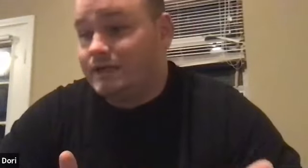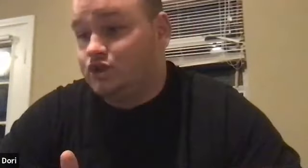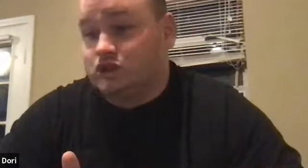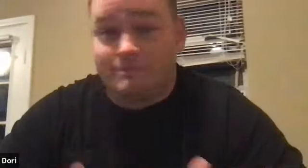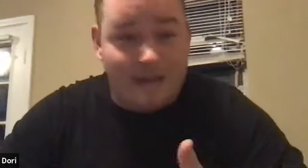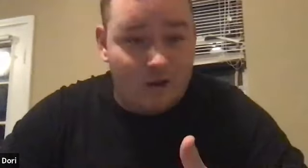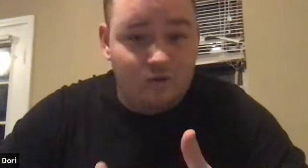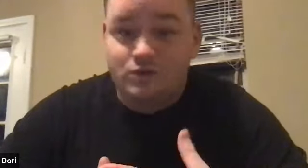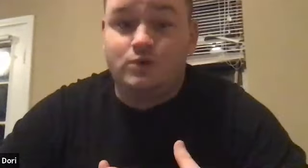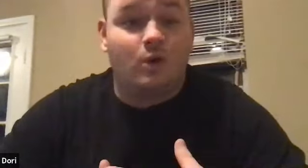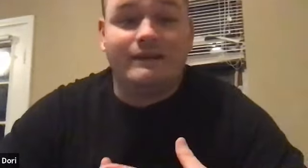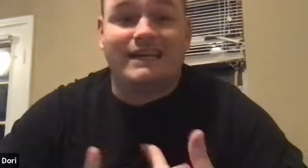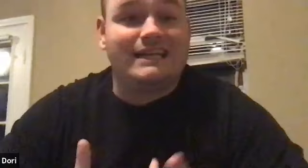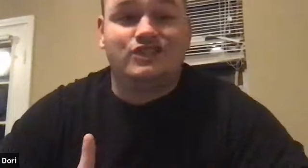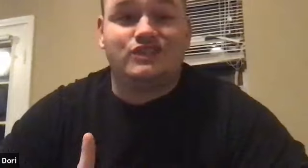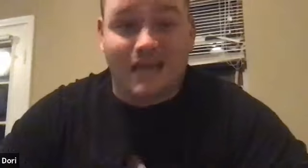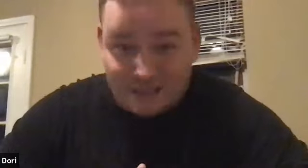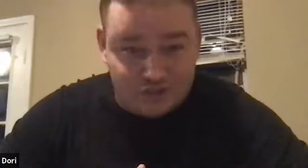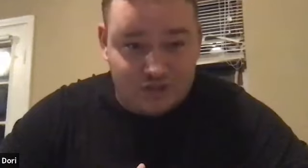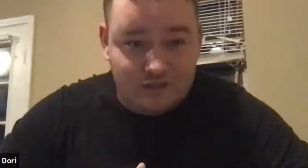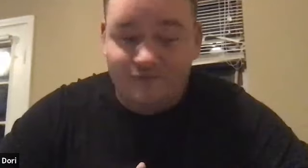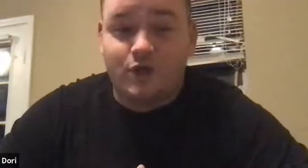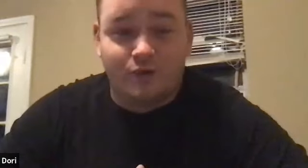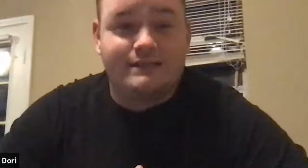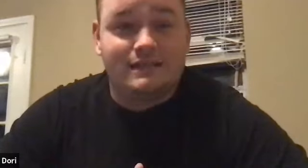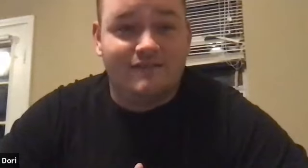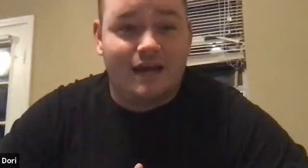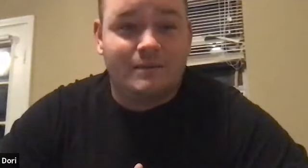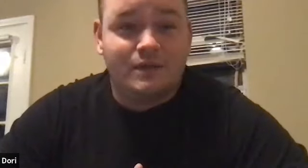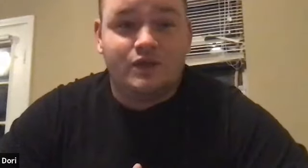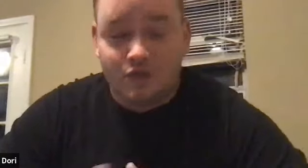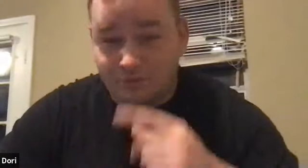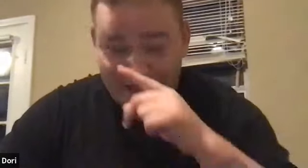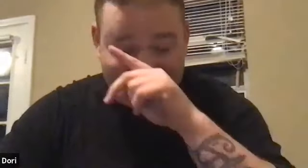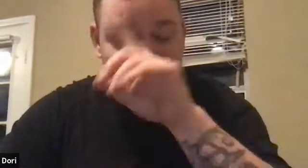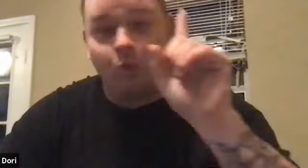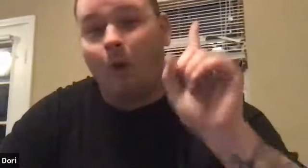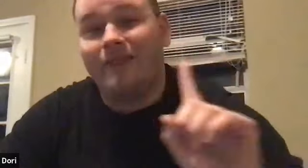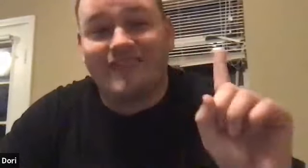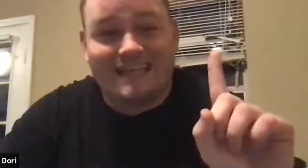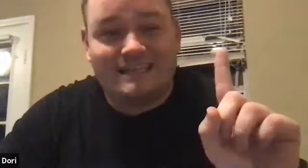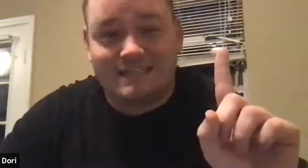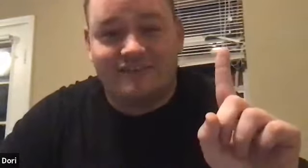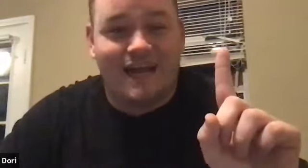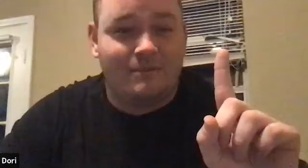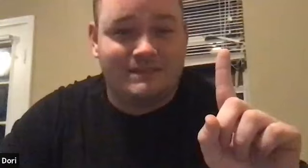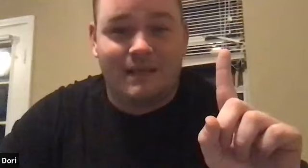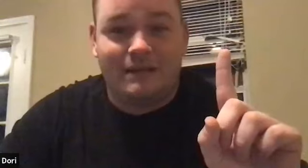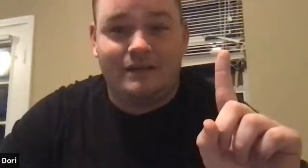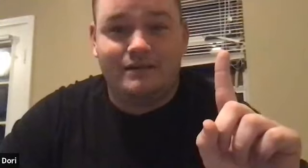your smell. You don't even need your touch for your brain to develop. Your brain needs one thing to develop as a baby, and